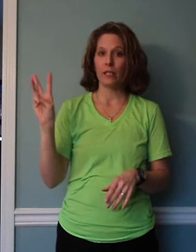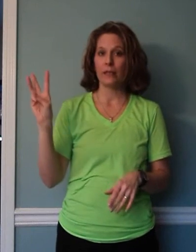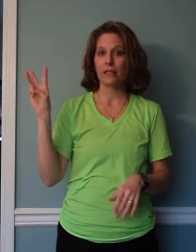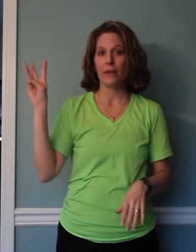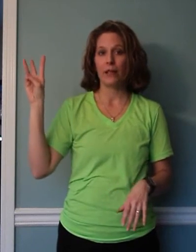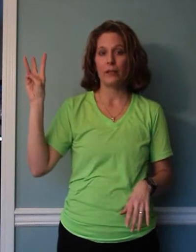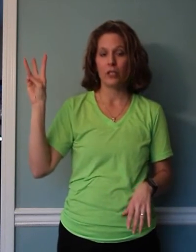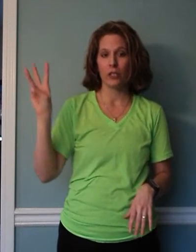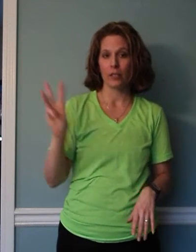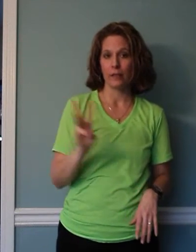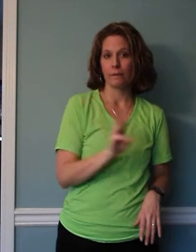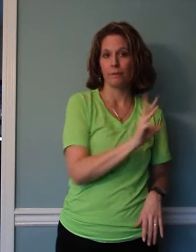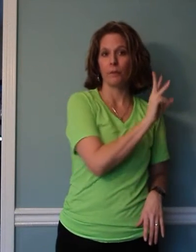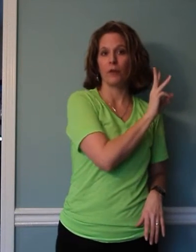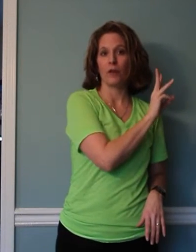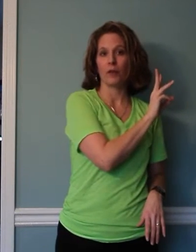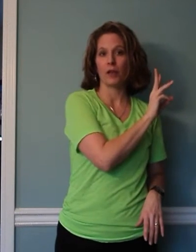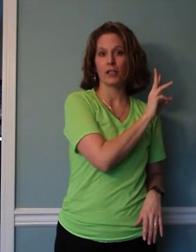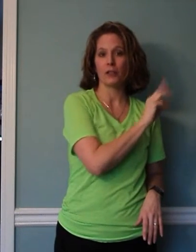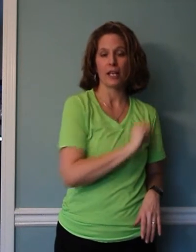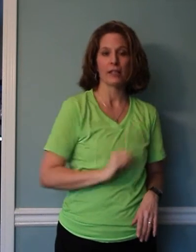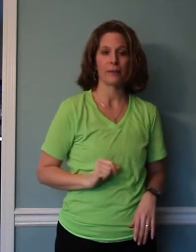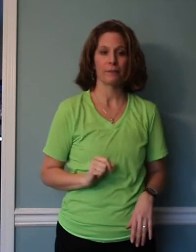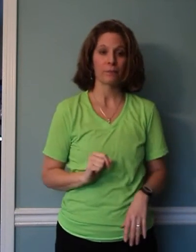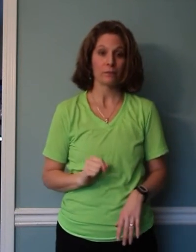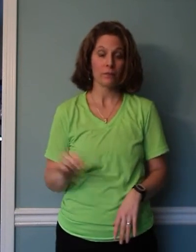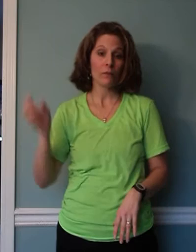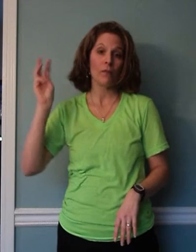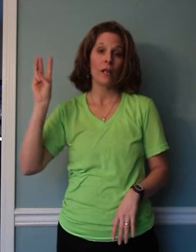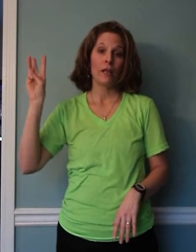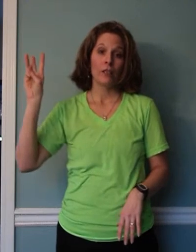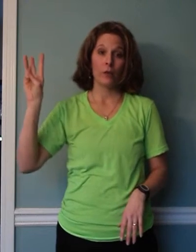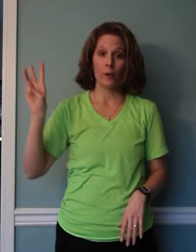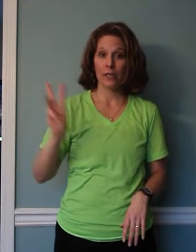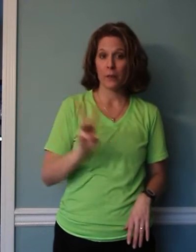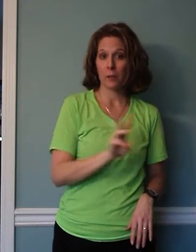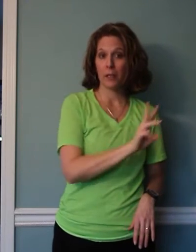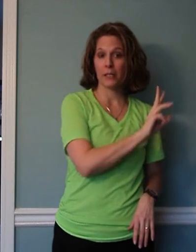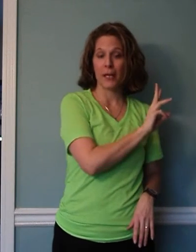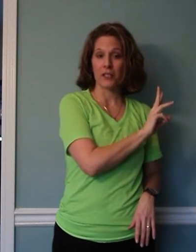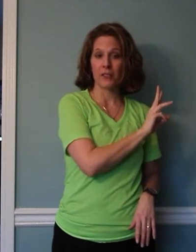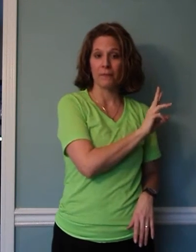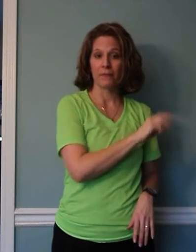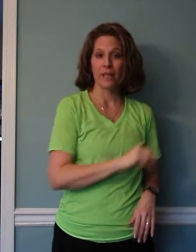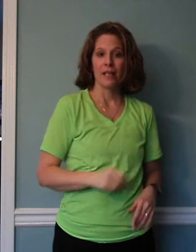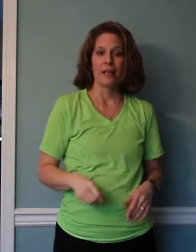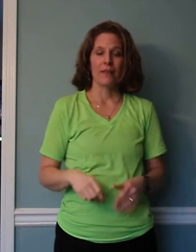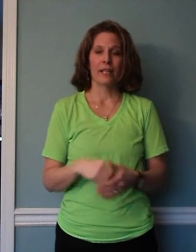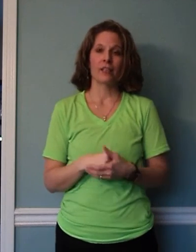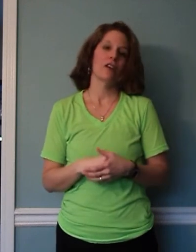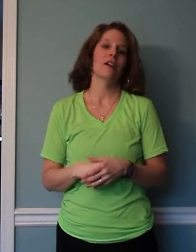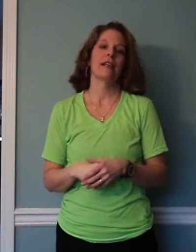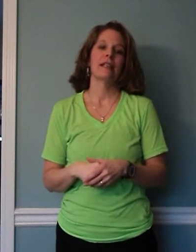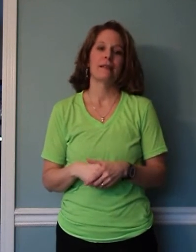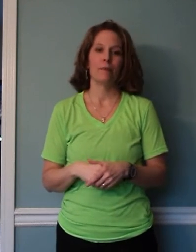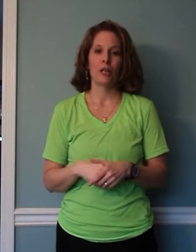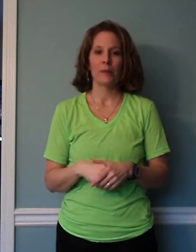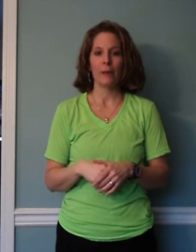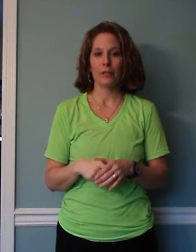in sign language and just move it over across our chest. So U.S. Westward Expansion. The next card is Marx